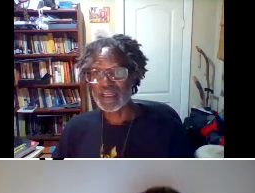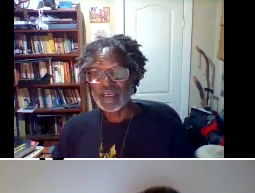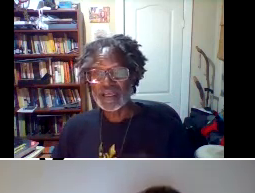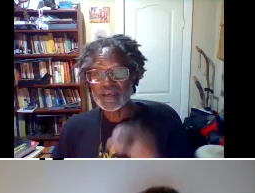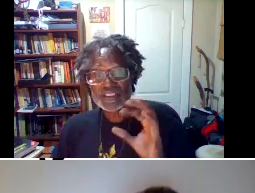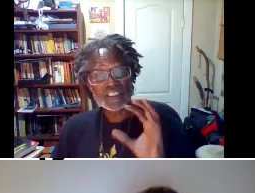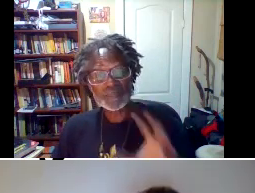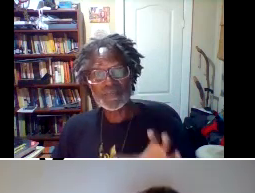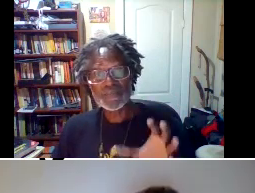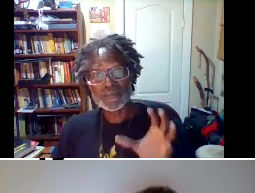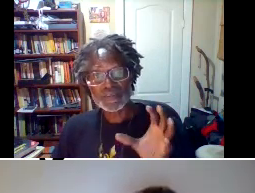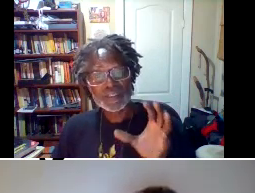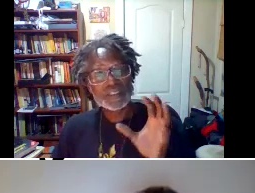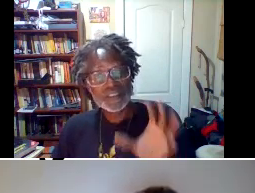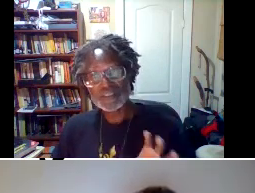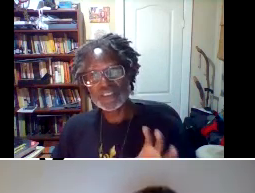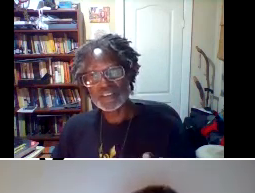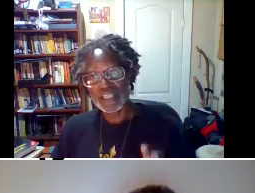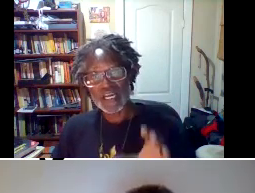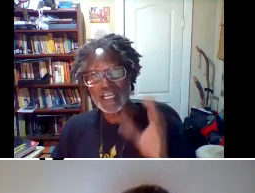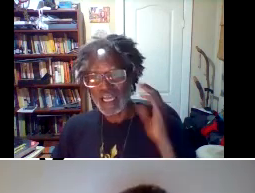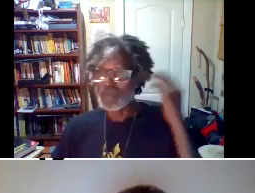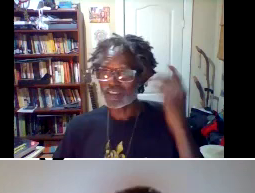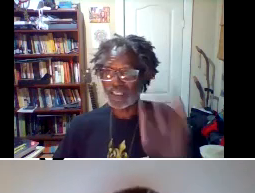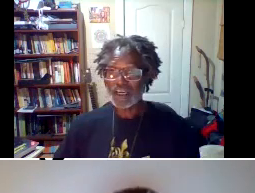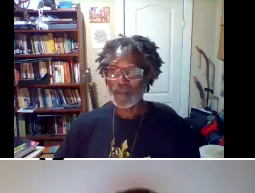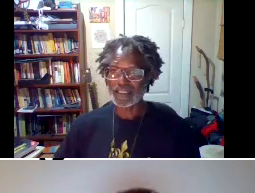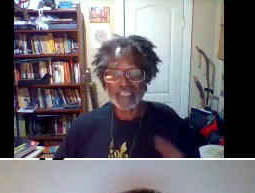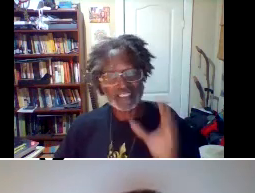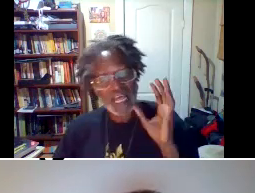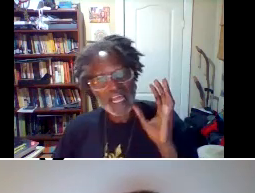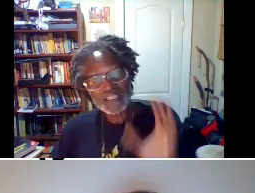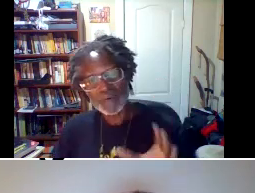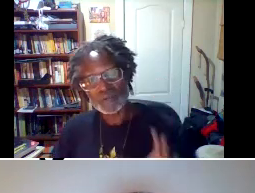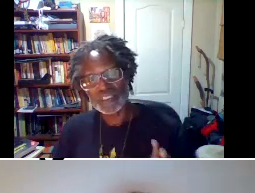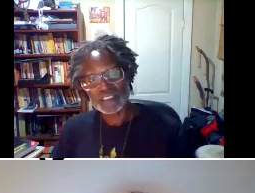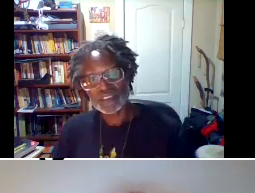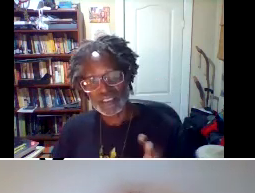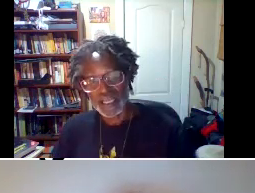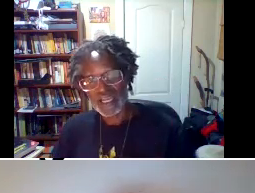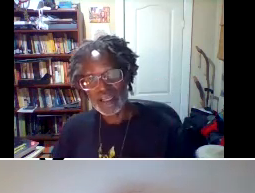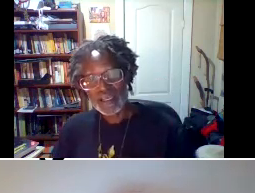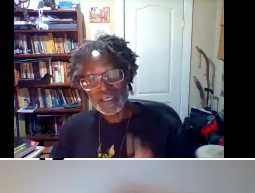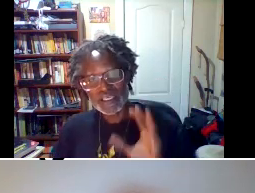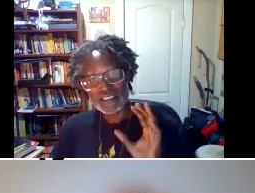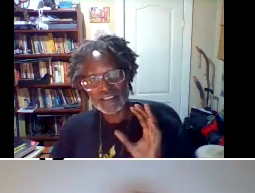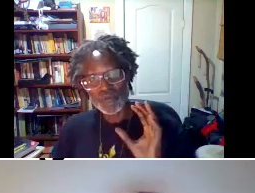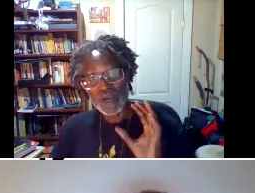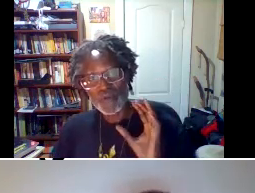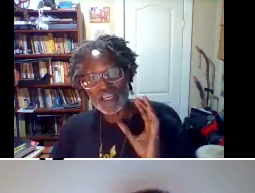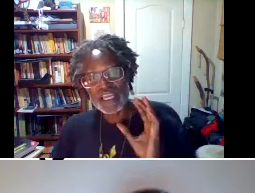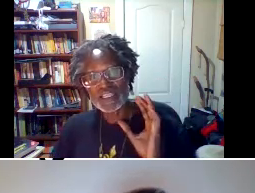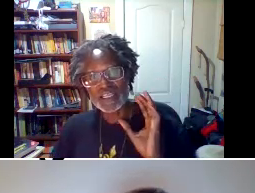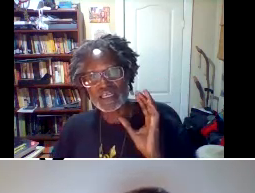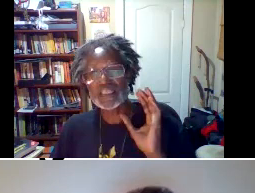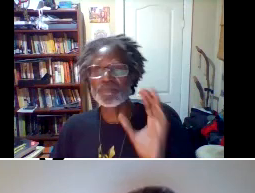tonight. All right. No, seriously, I was thinking about this. I said I need to post this tonight because while